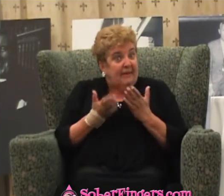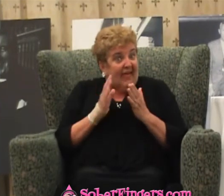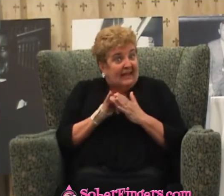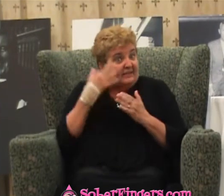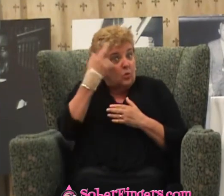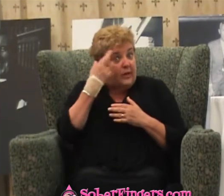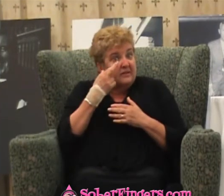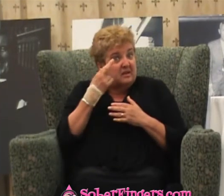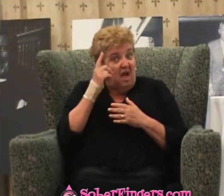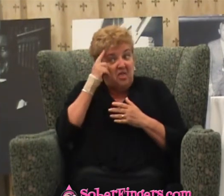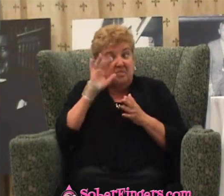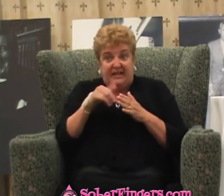it and I just kept drinking.